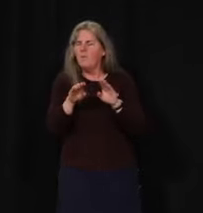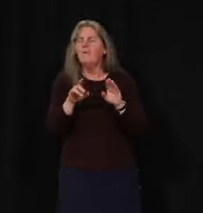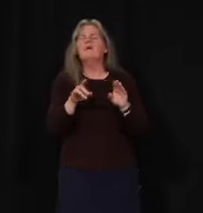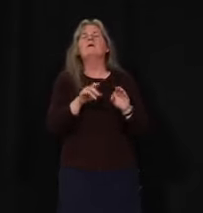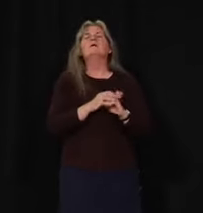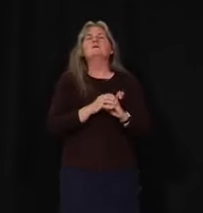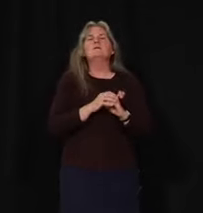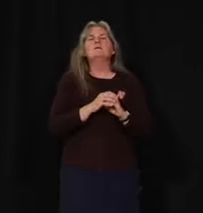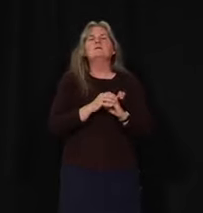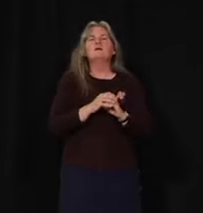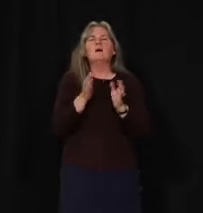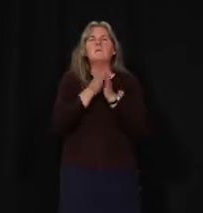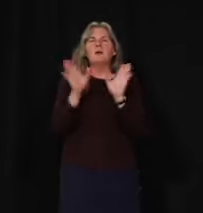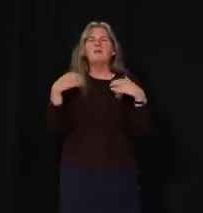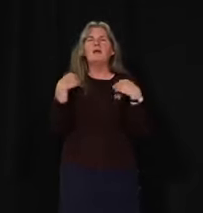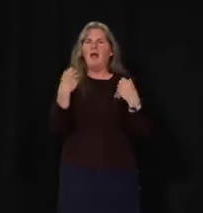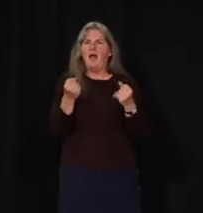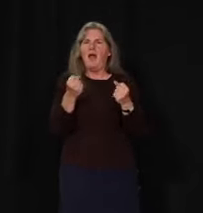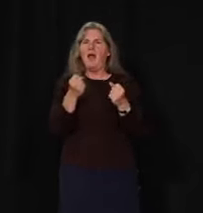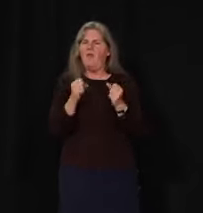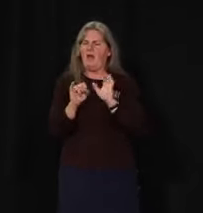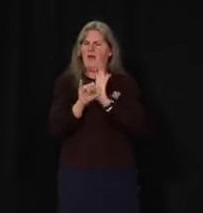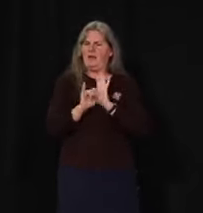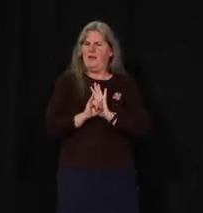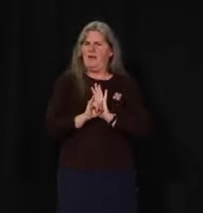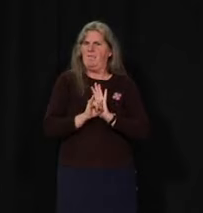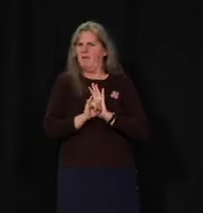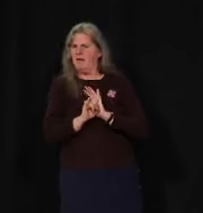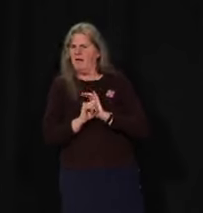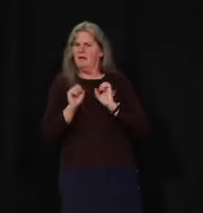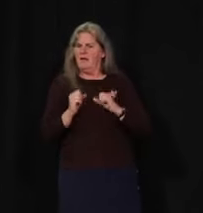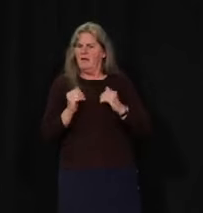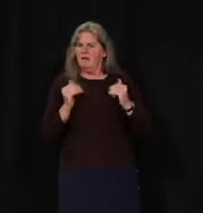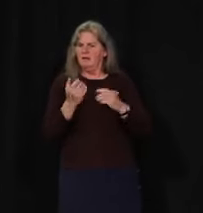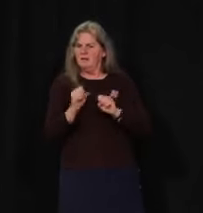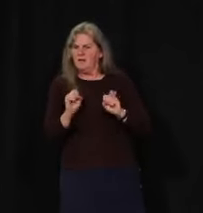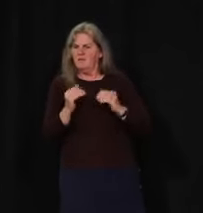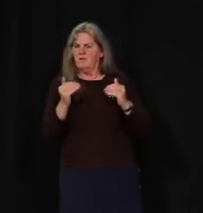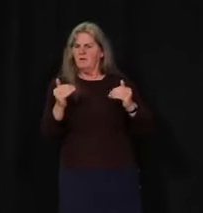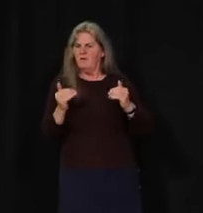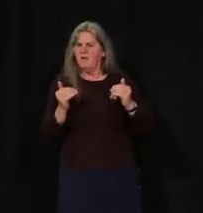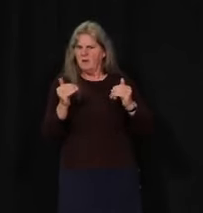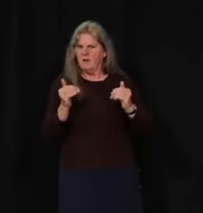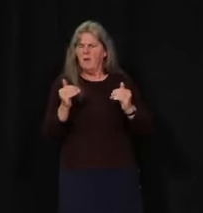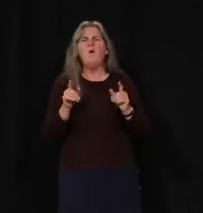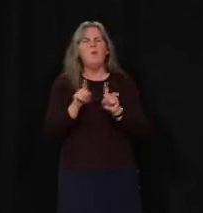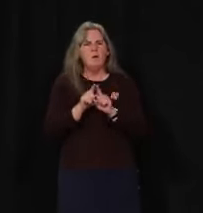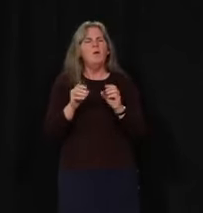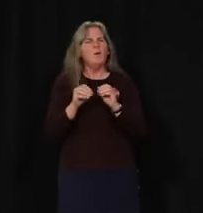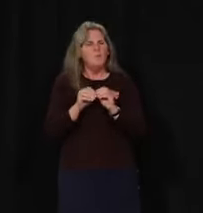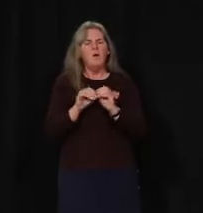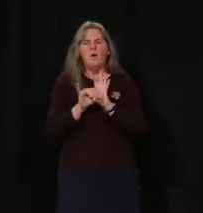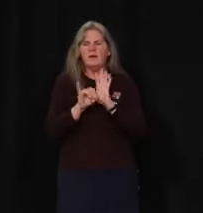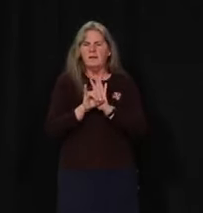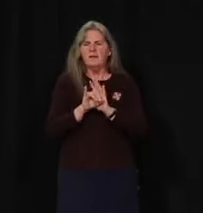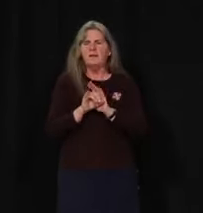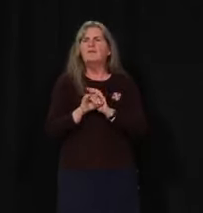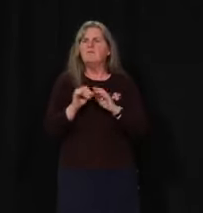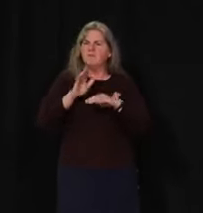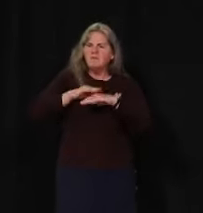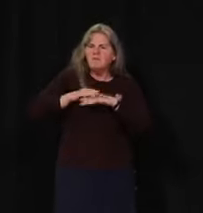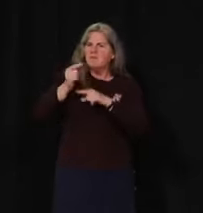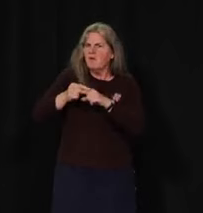required public health triggers before advising that we could move to phase 2, will require additional triggers before advising the